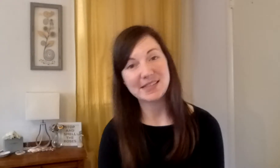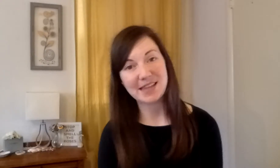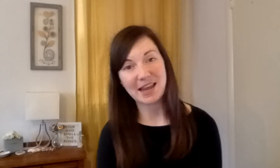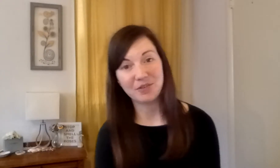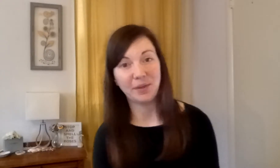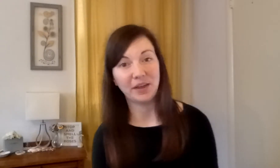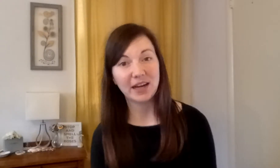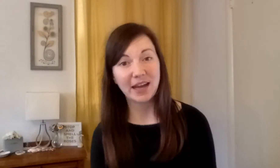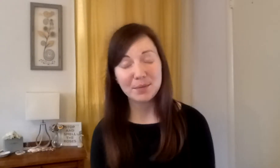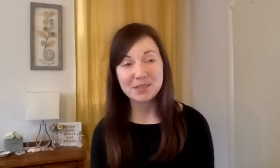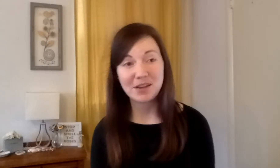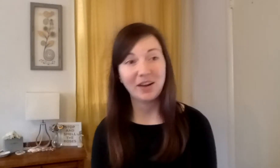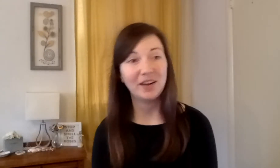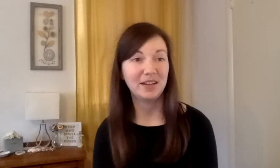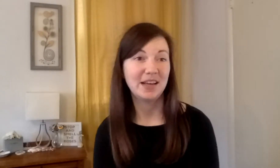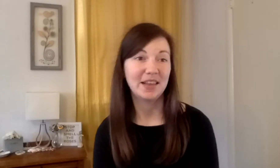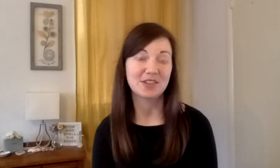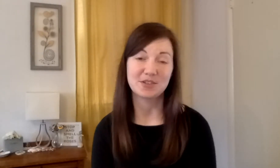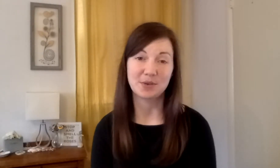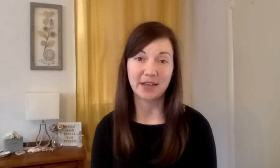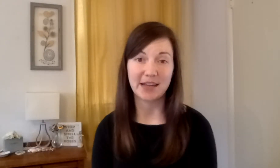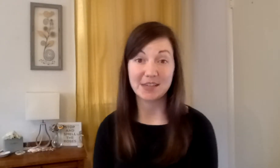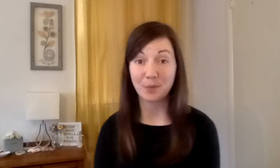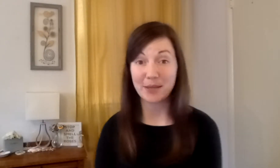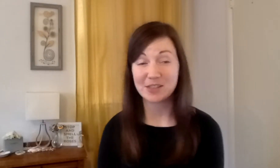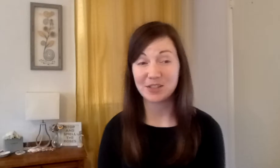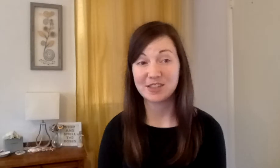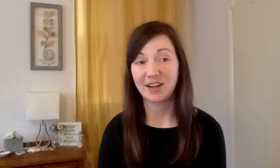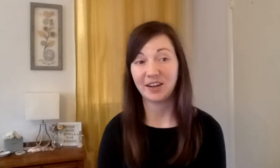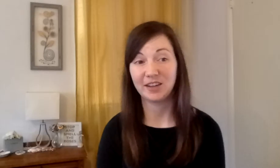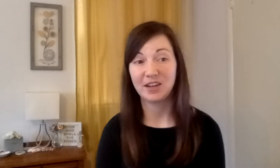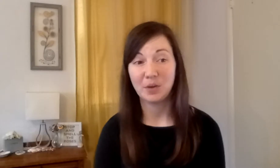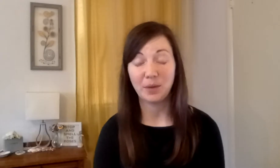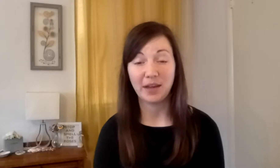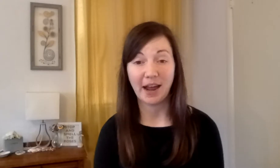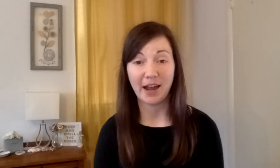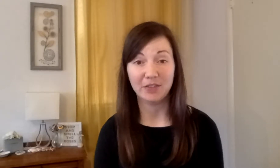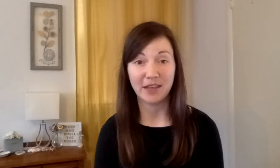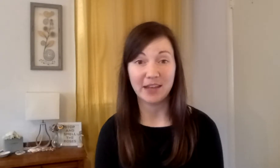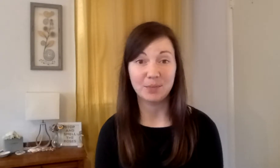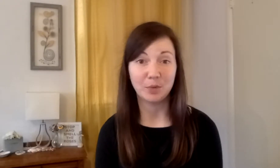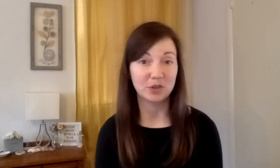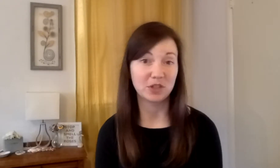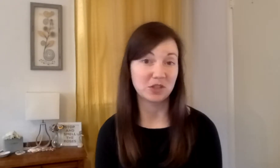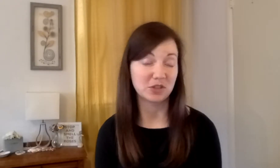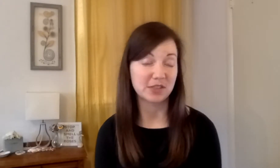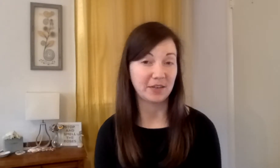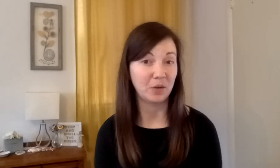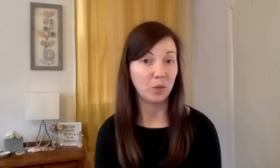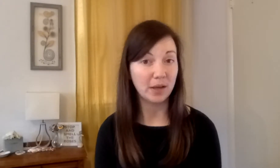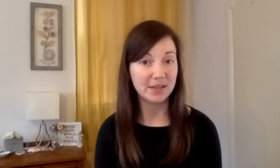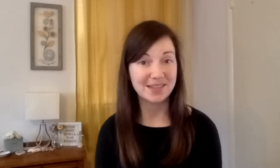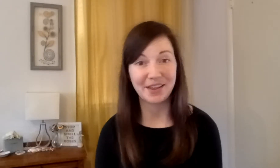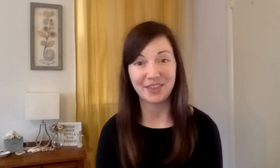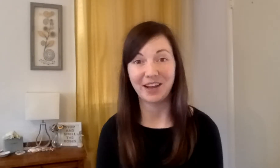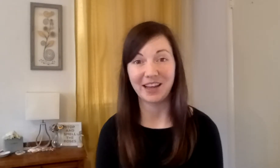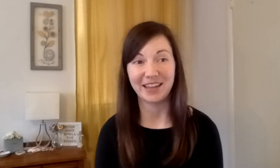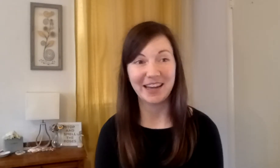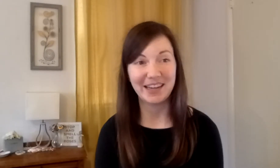a familiar camp song, there's also a classic western song, we have a more traditional sounding waltz on the violin,